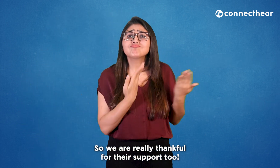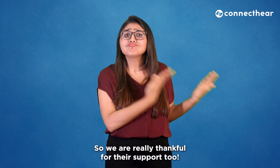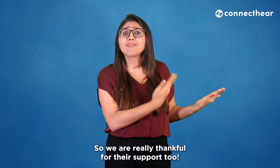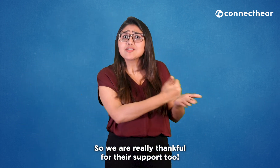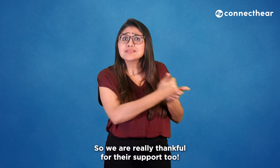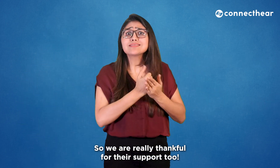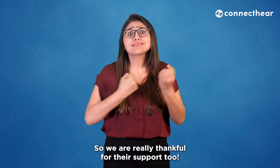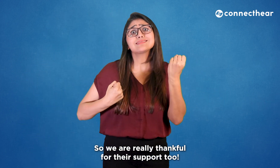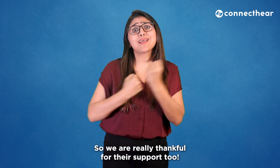support too.